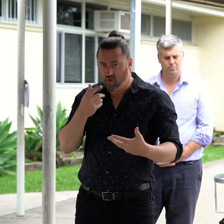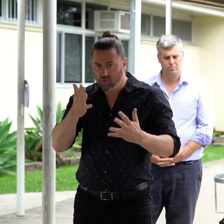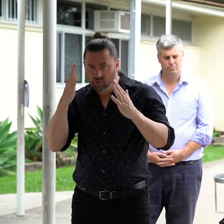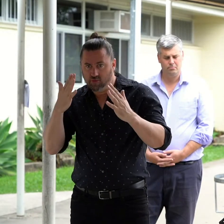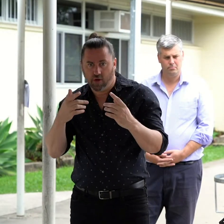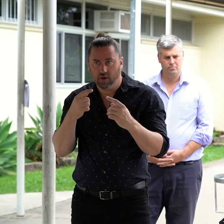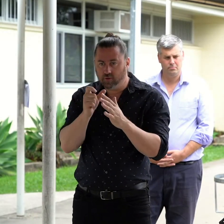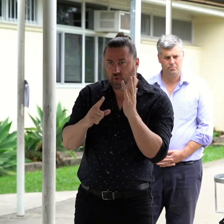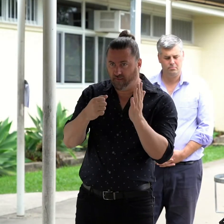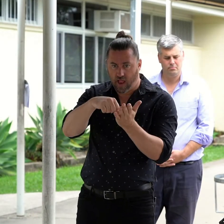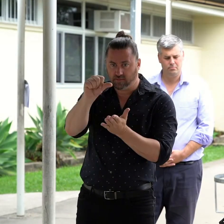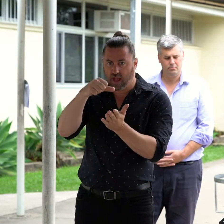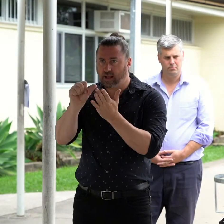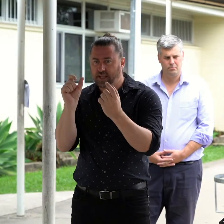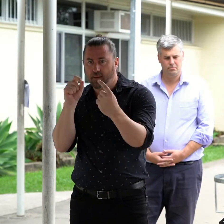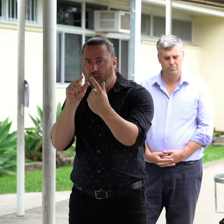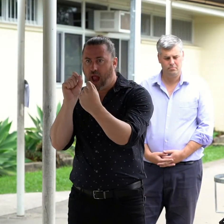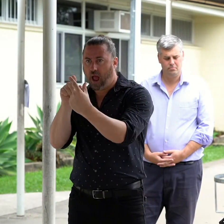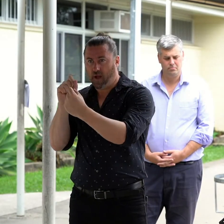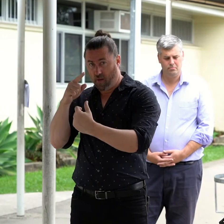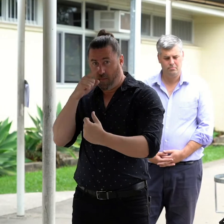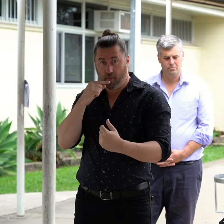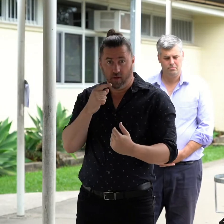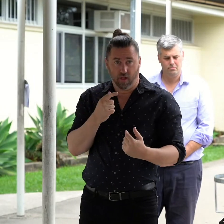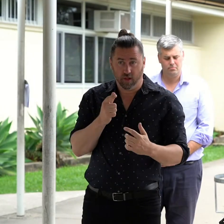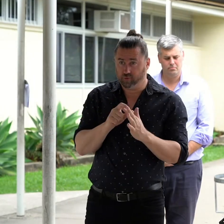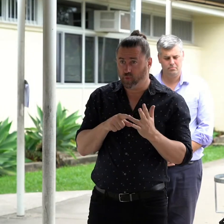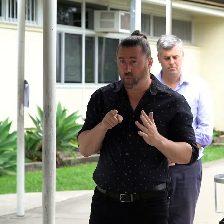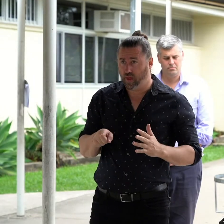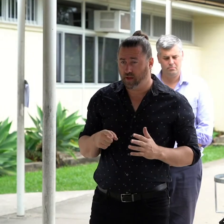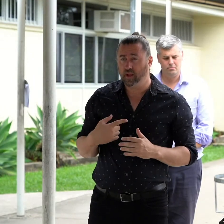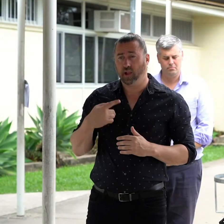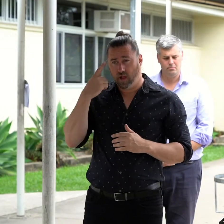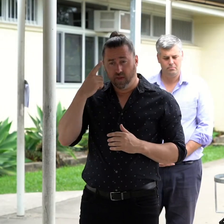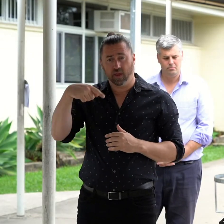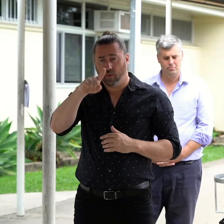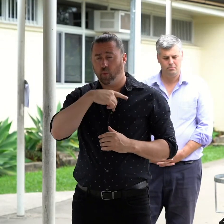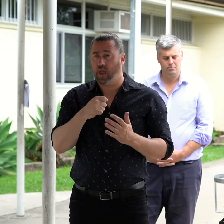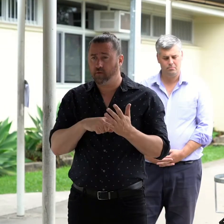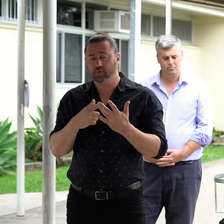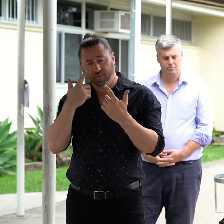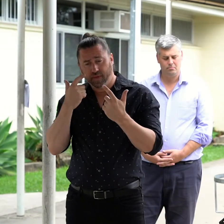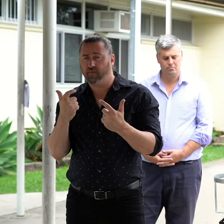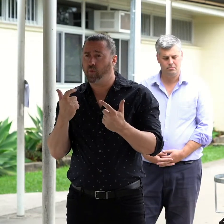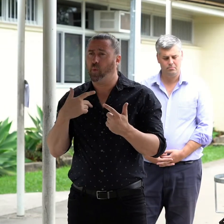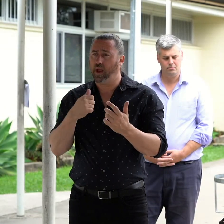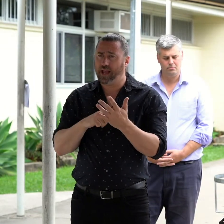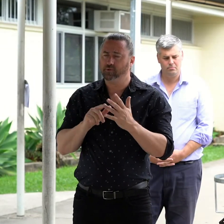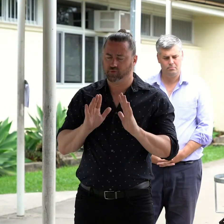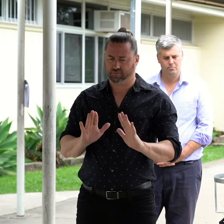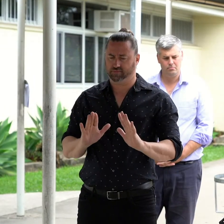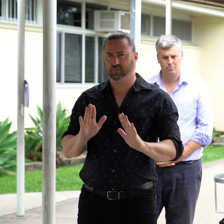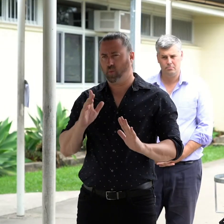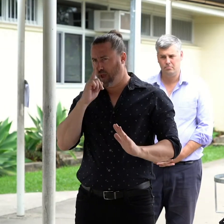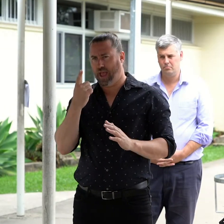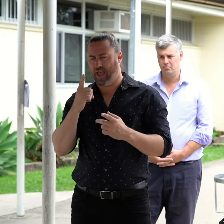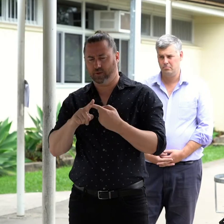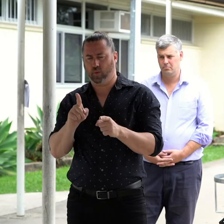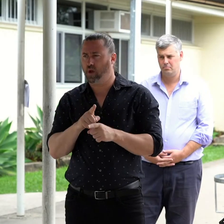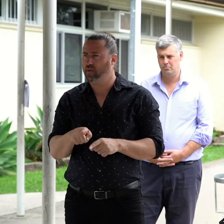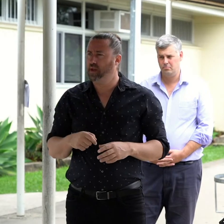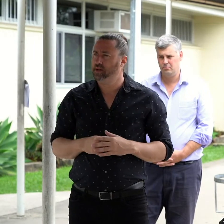to be very clear in their language to not be inciting or not to be encouraging this sort of behaviour. Are you concerned